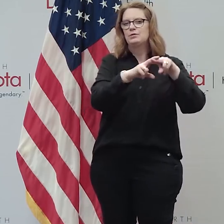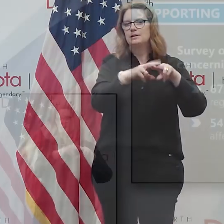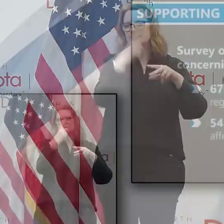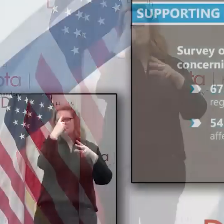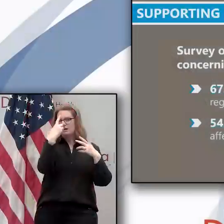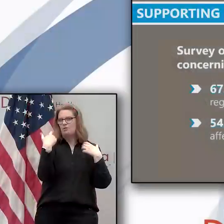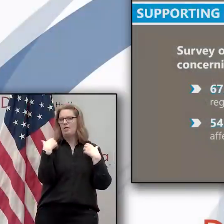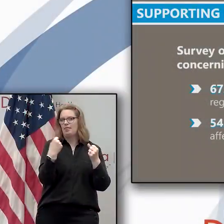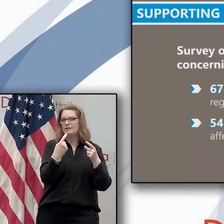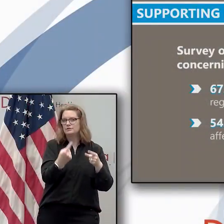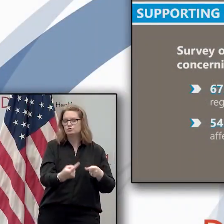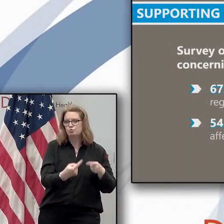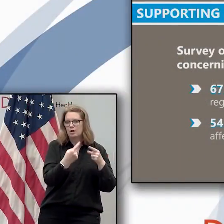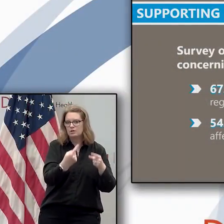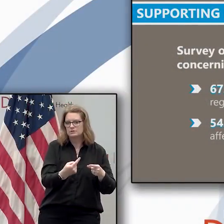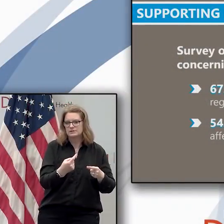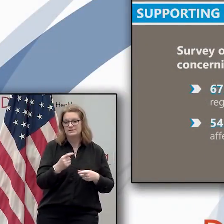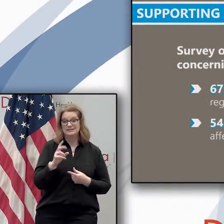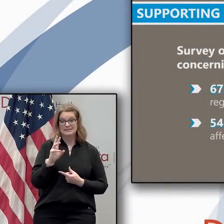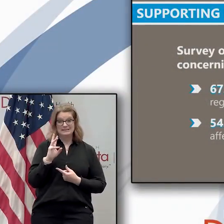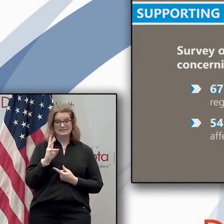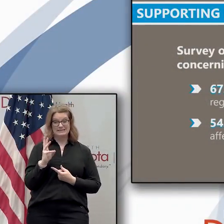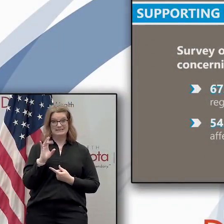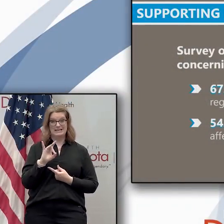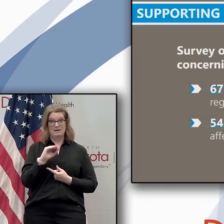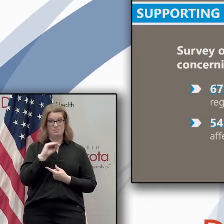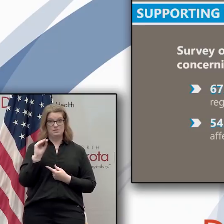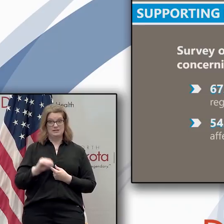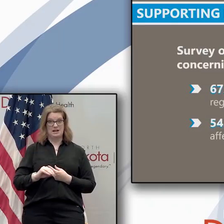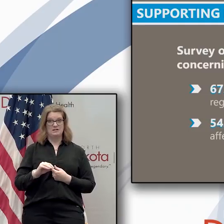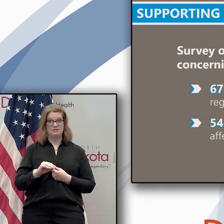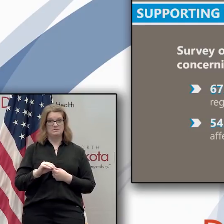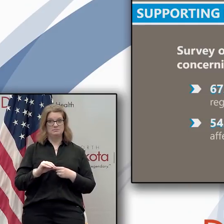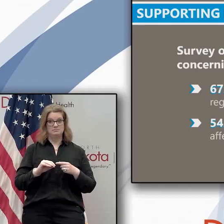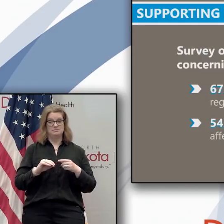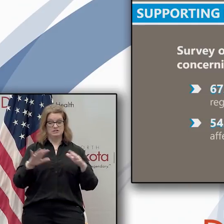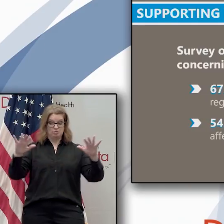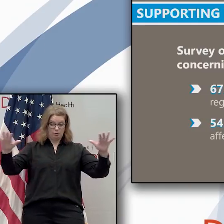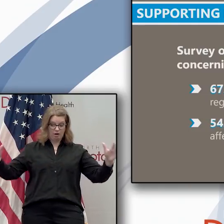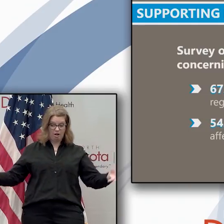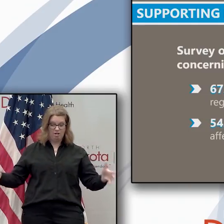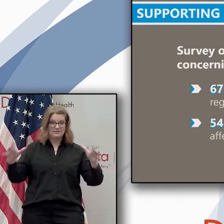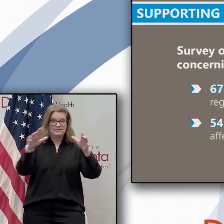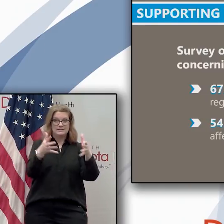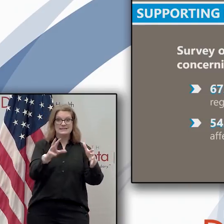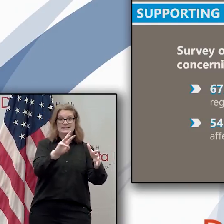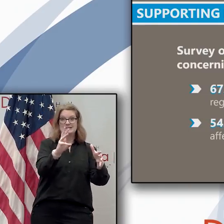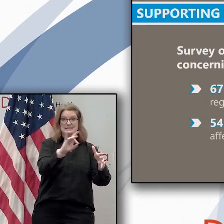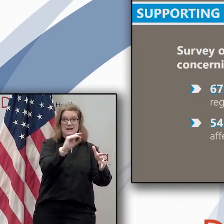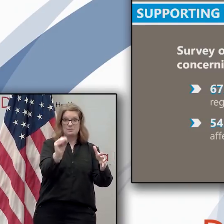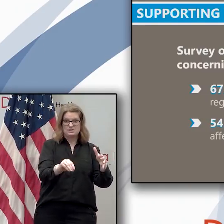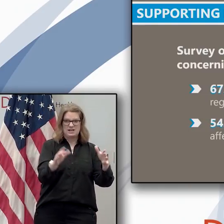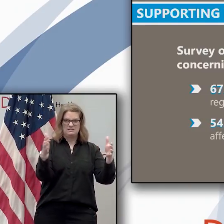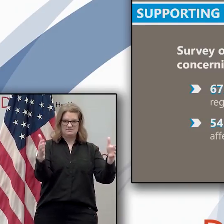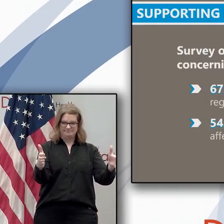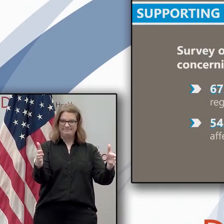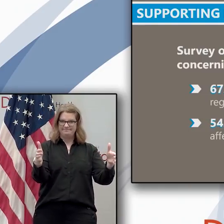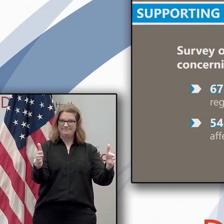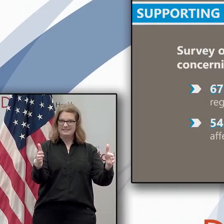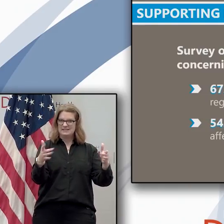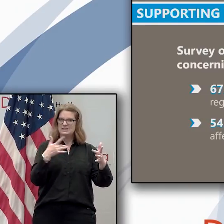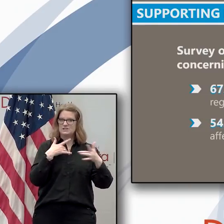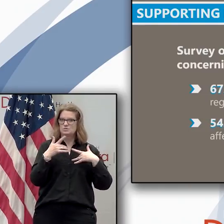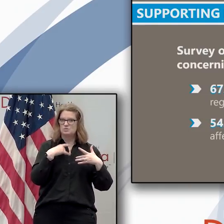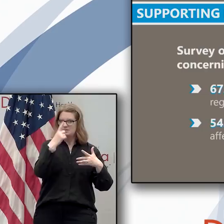health struggles. 68% of the people reporting this concern. Over half the